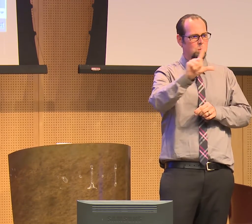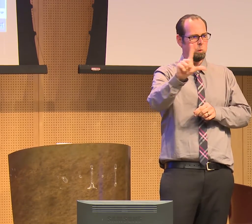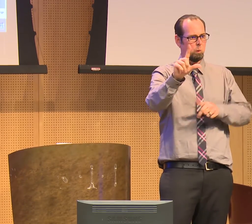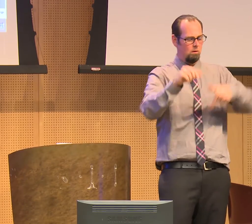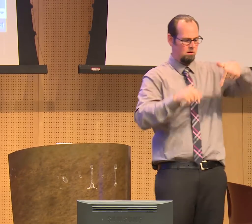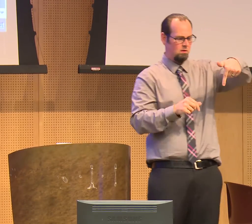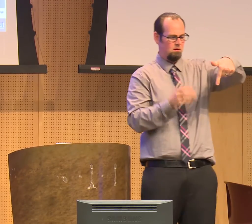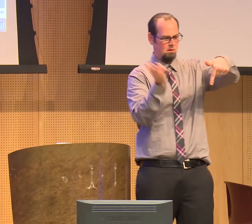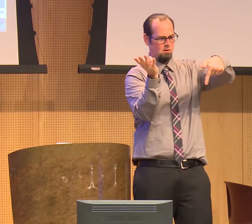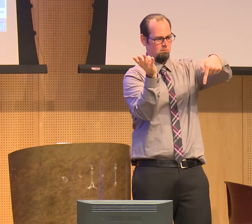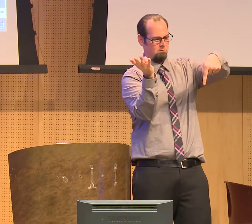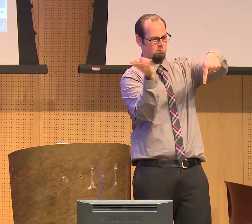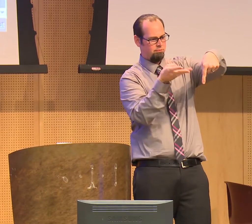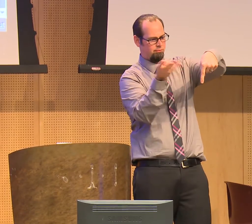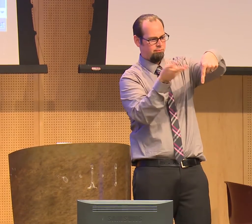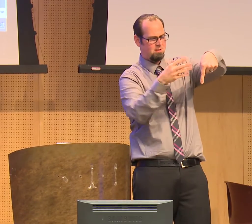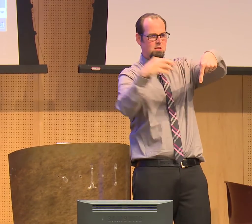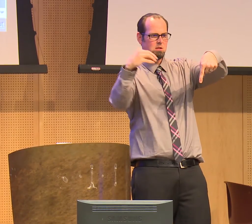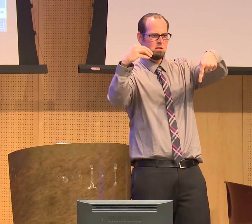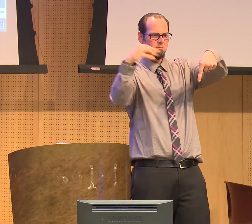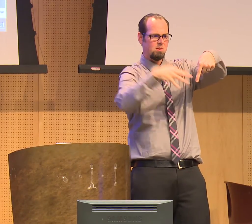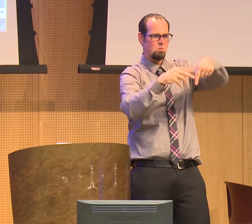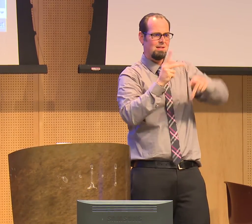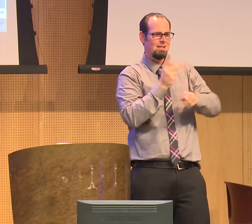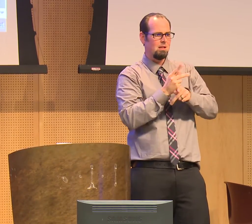tools, on the drill parts, to keep